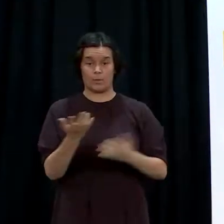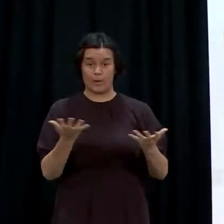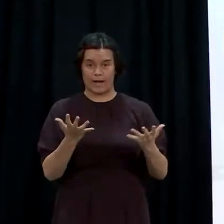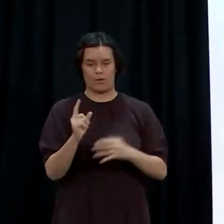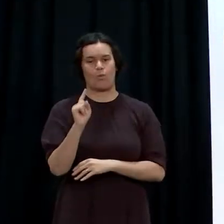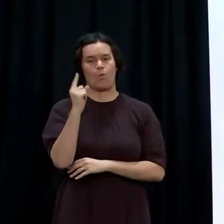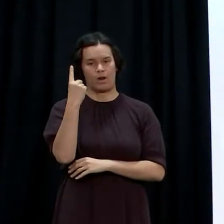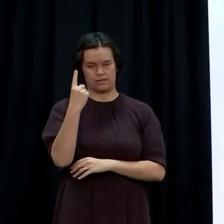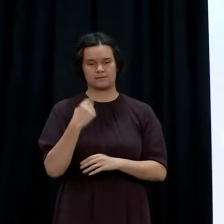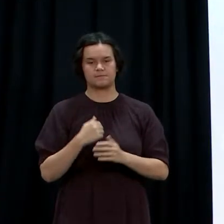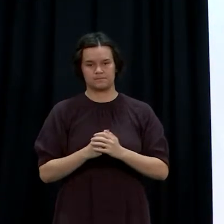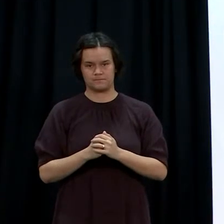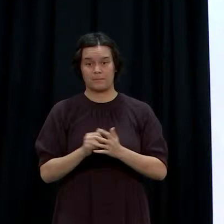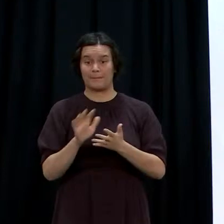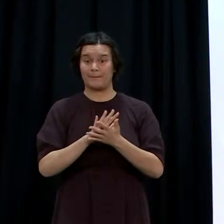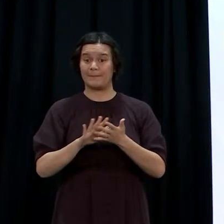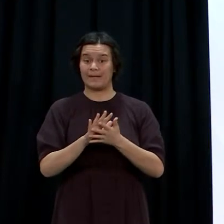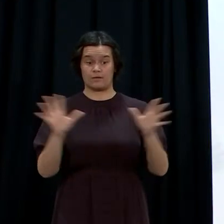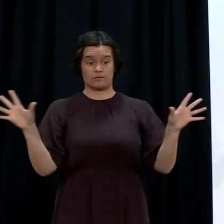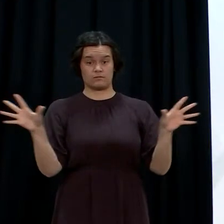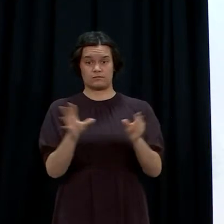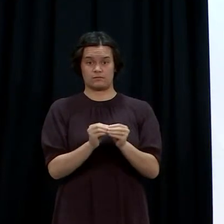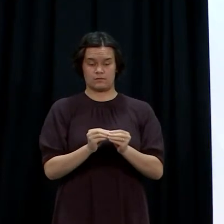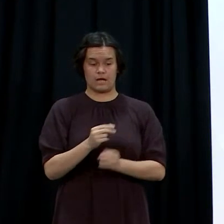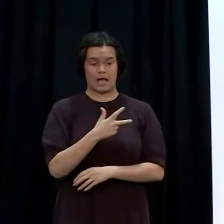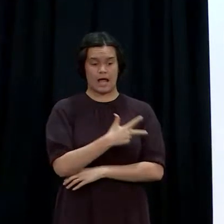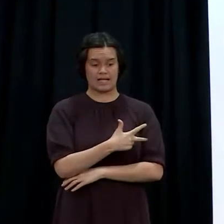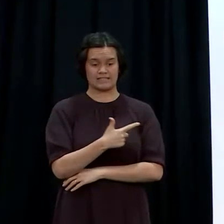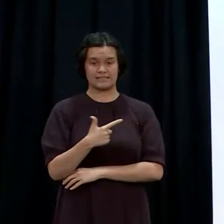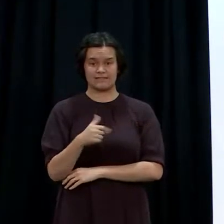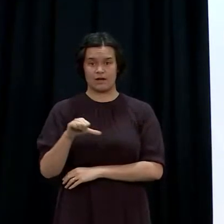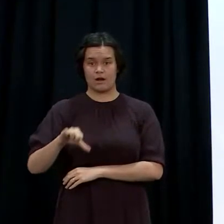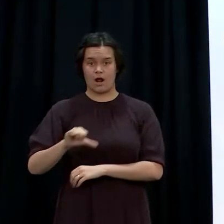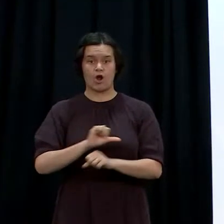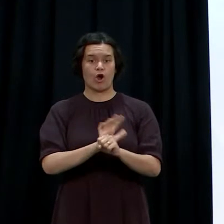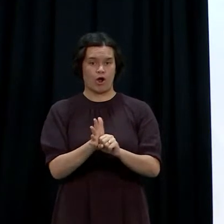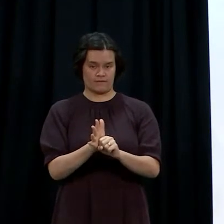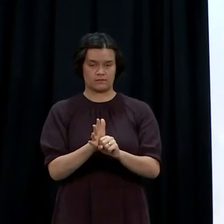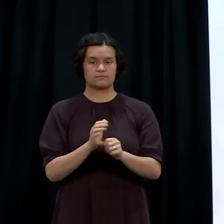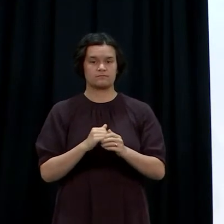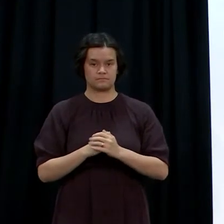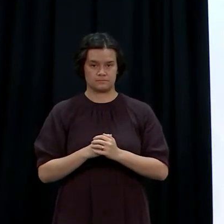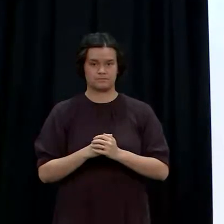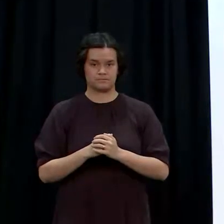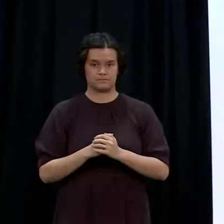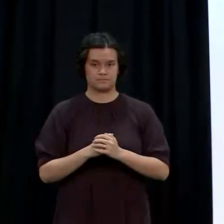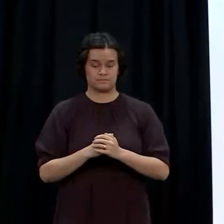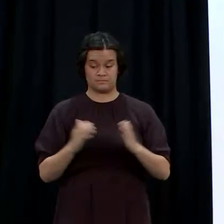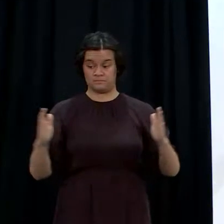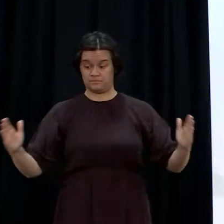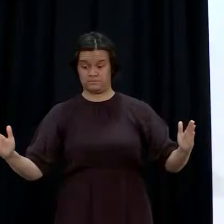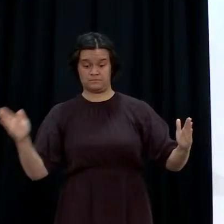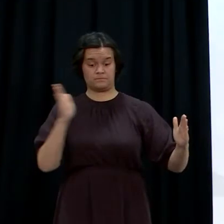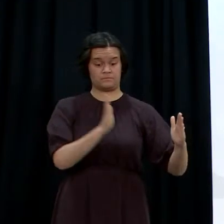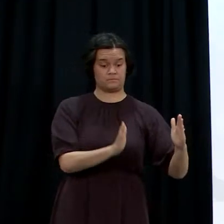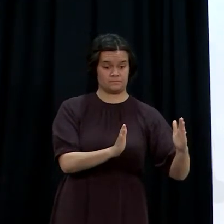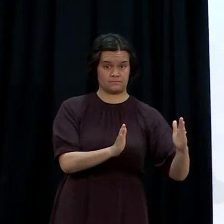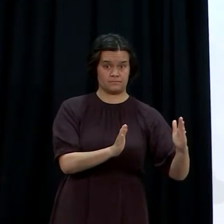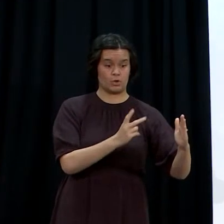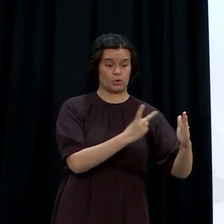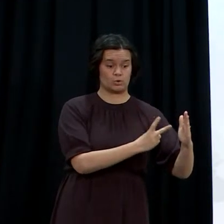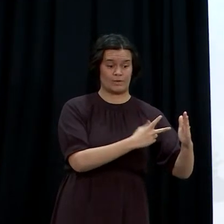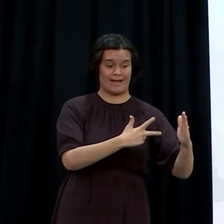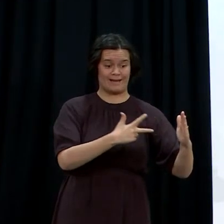our total number associated with this outbreak to 879, and of those, 288 cases have